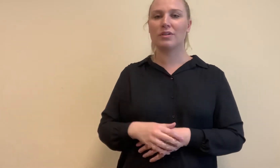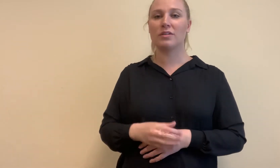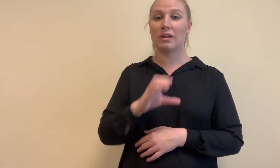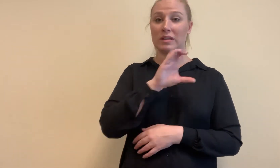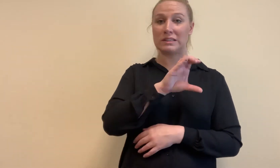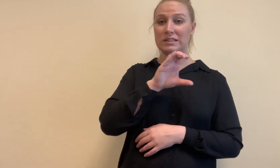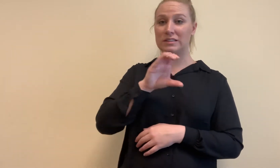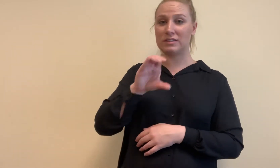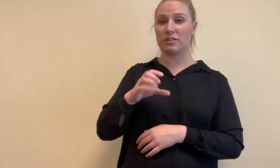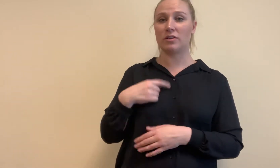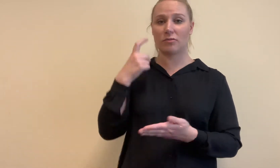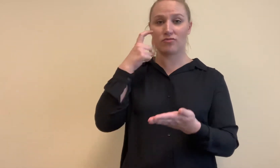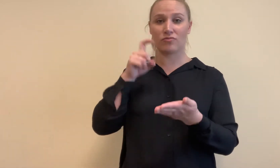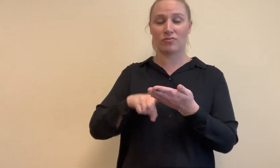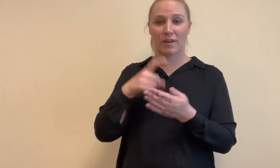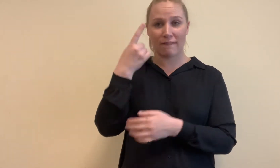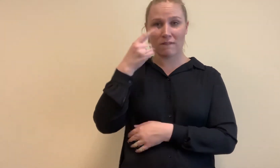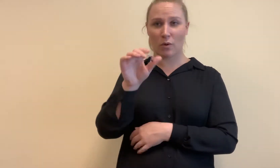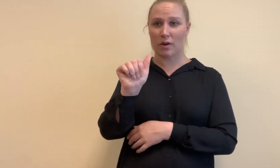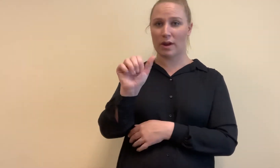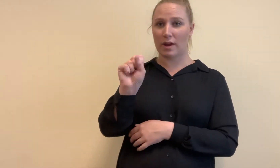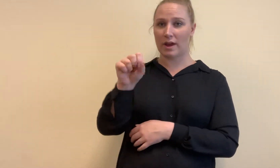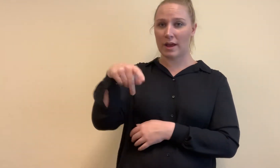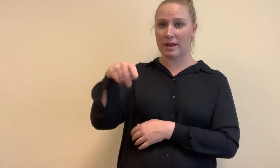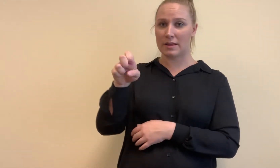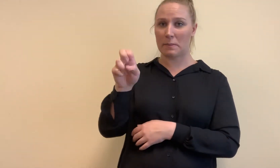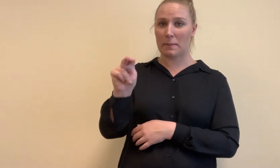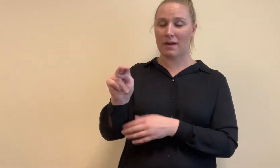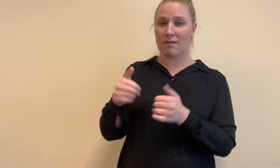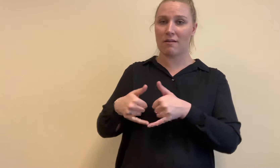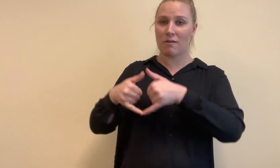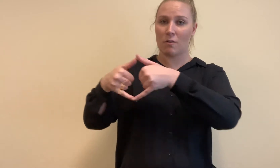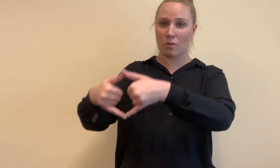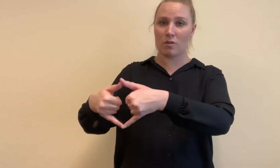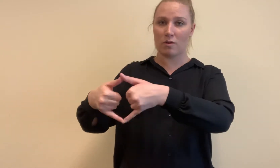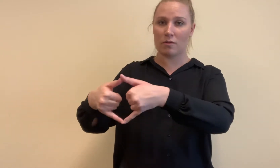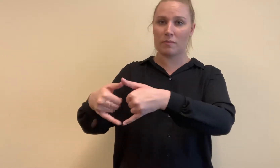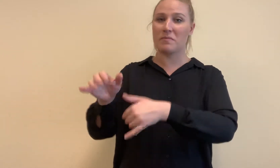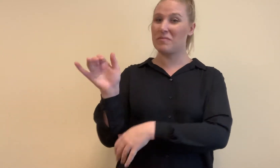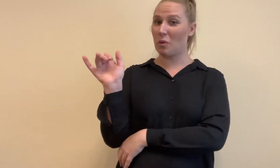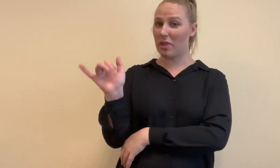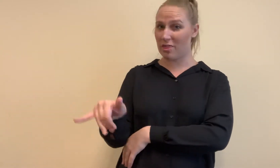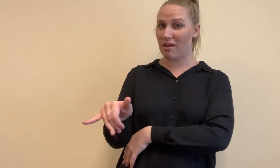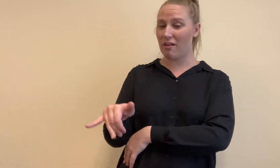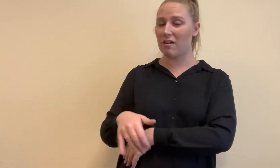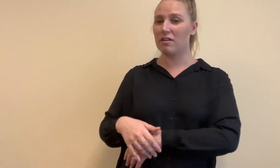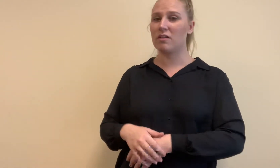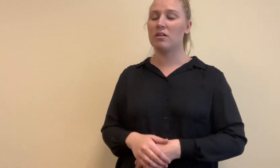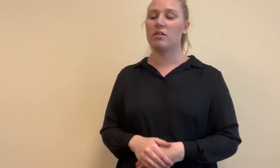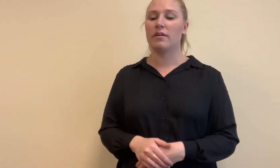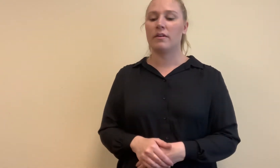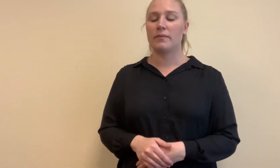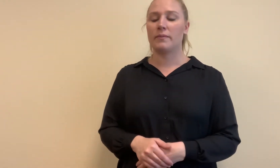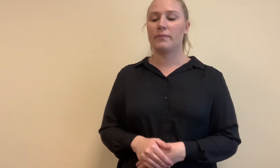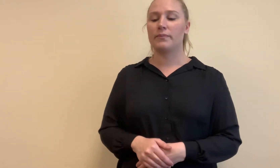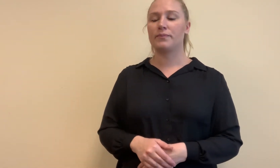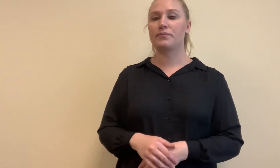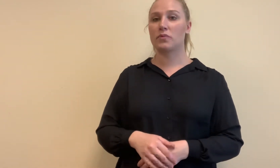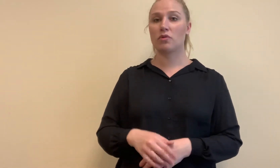was recognized to be for the Aspen Award of Excellence. And so we are one of